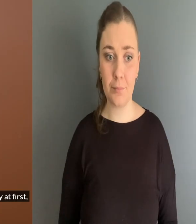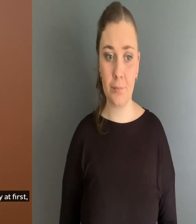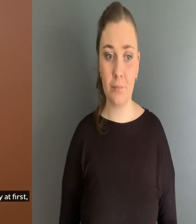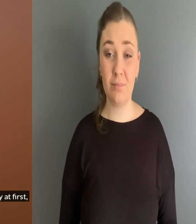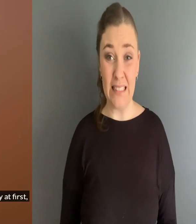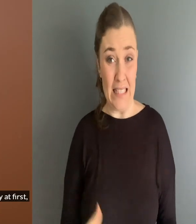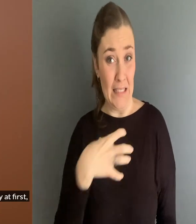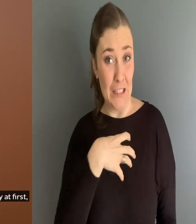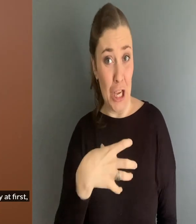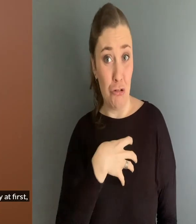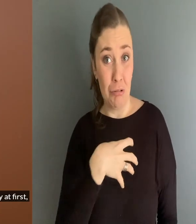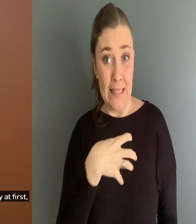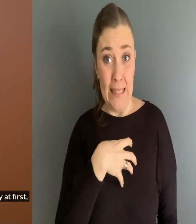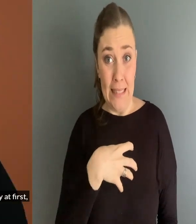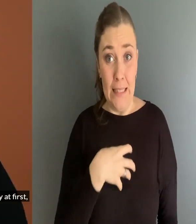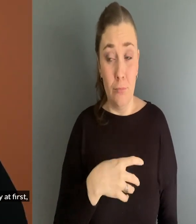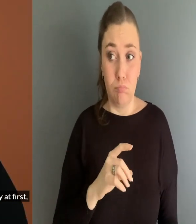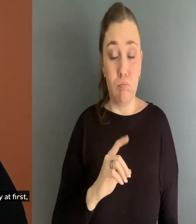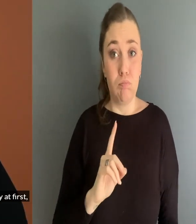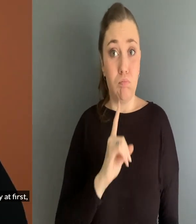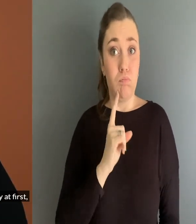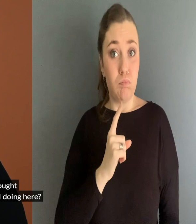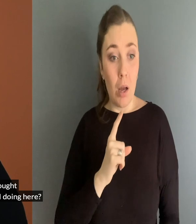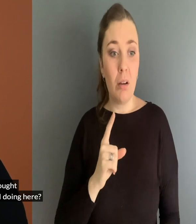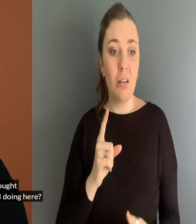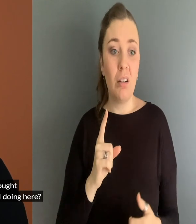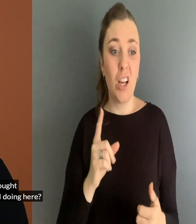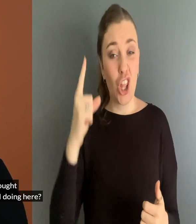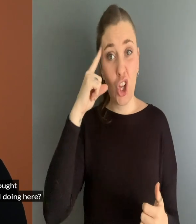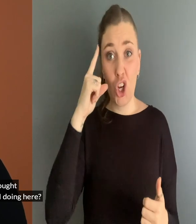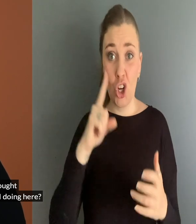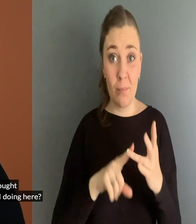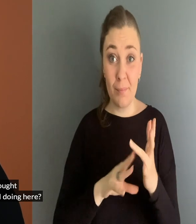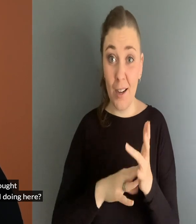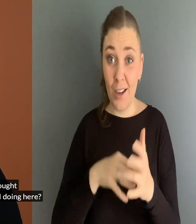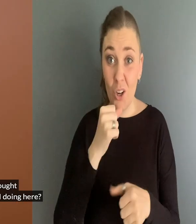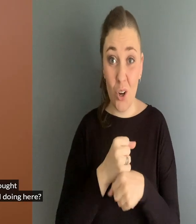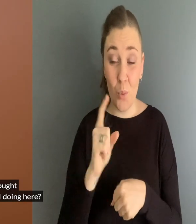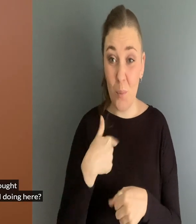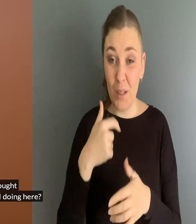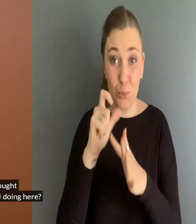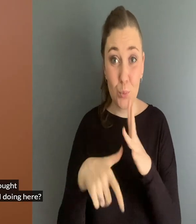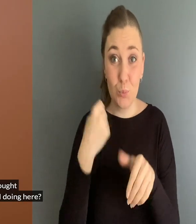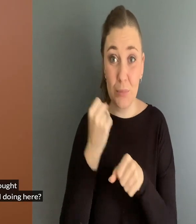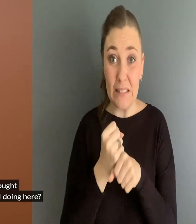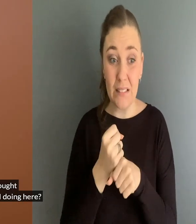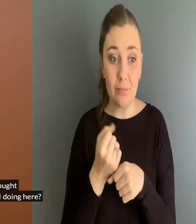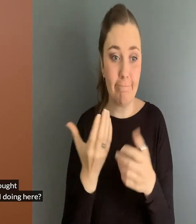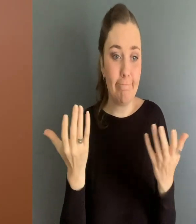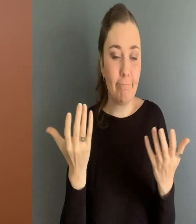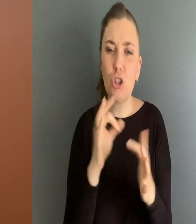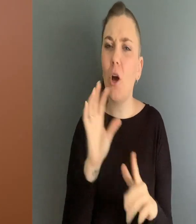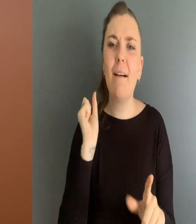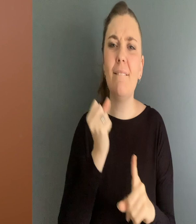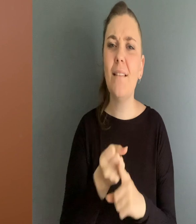it was quite scary at first and now i thought oh my god what am i doing here it doesn't affect